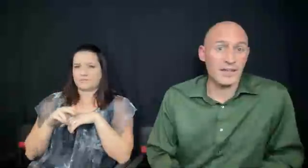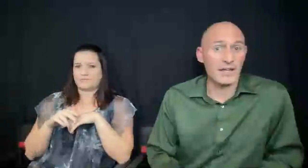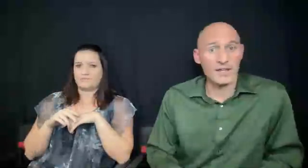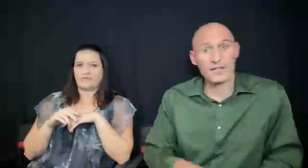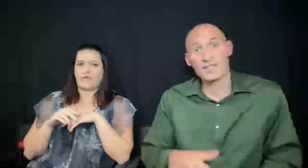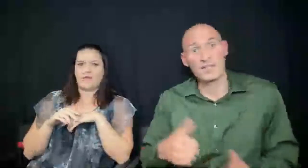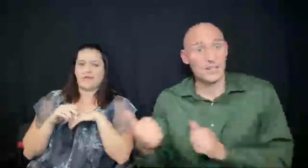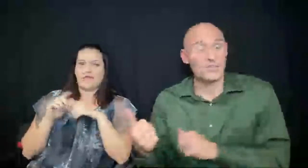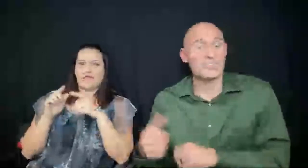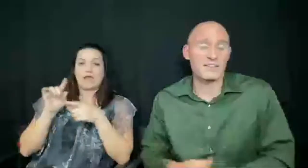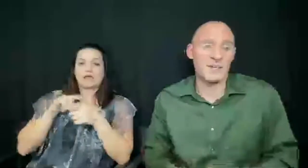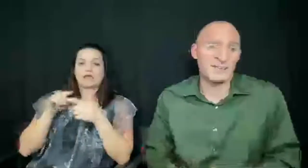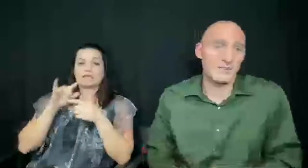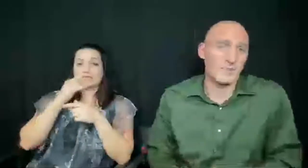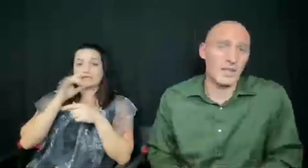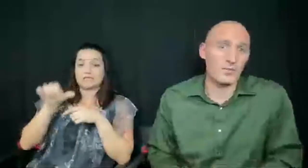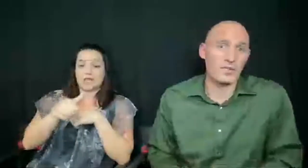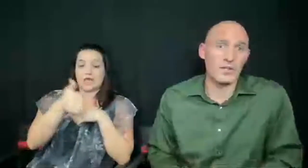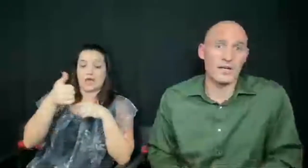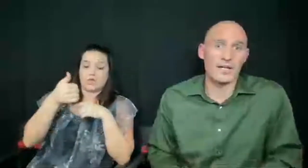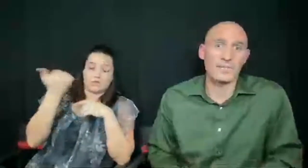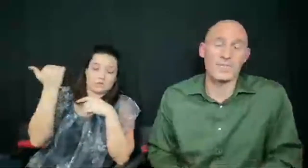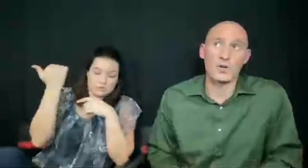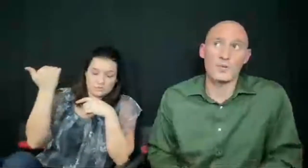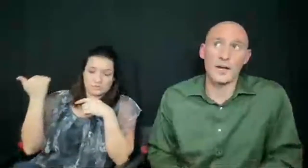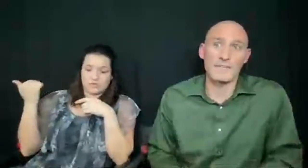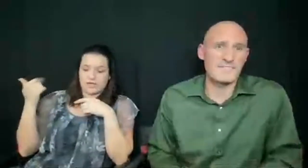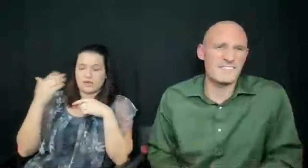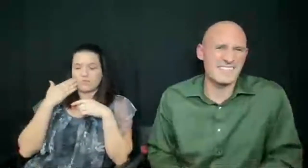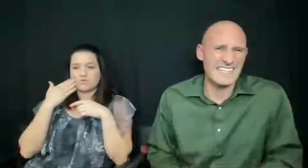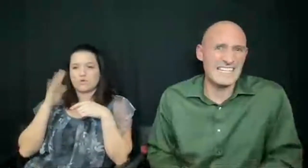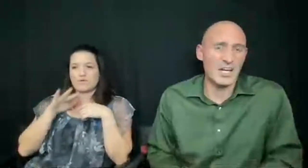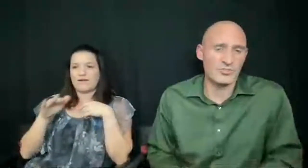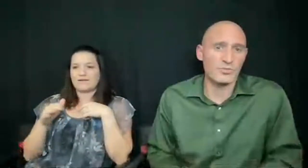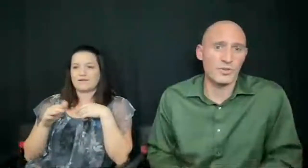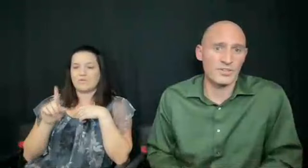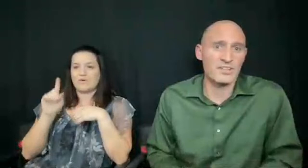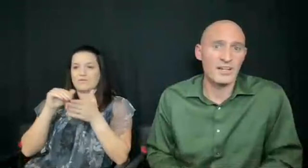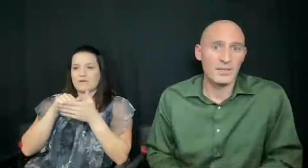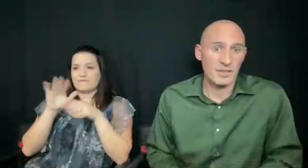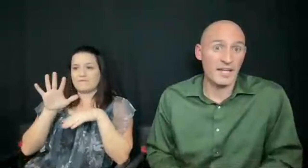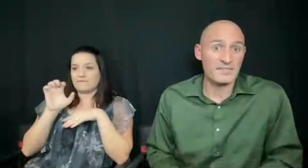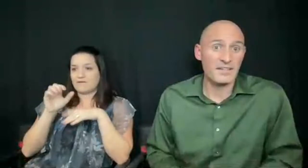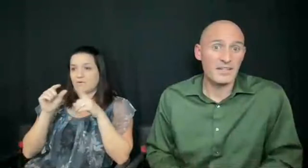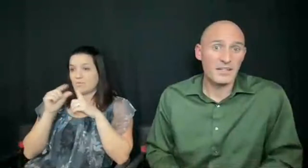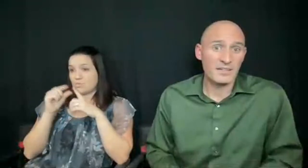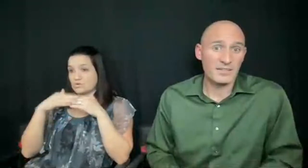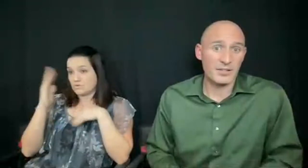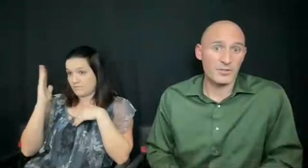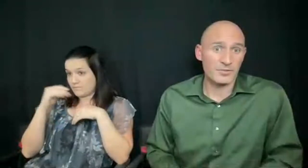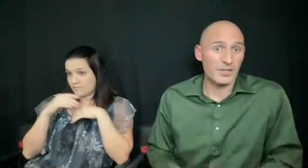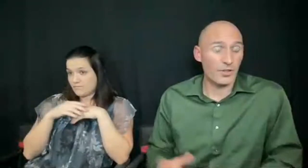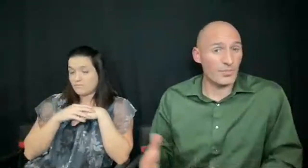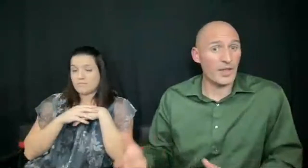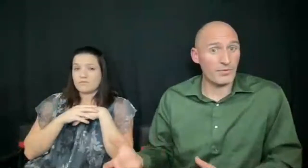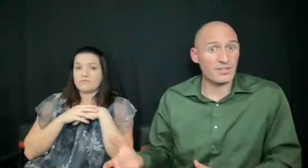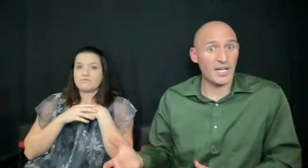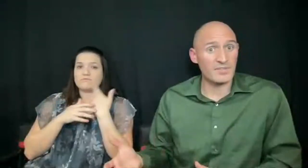the kids on the other side of the spectrum, they would know about 1,500 words plus. And so, about 3 times as